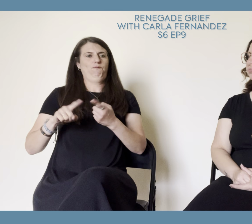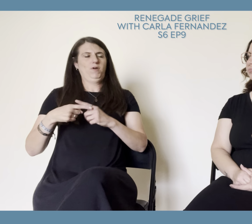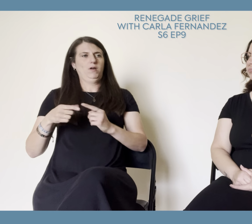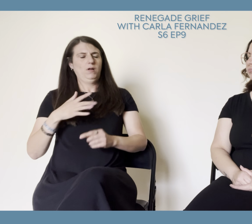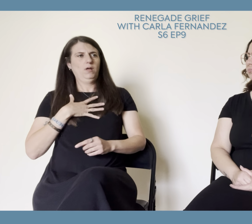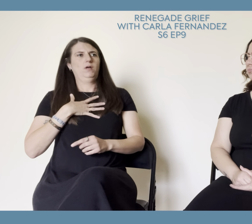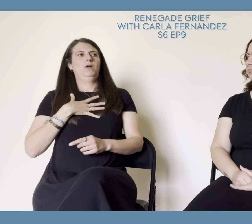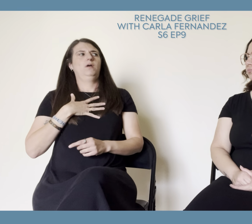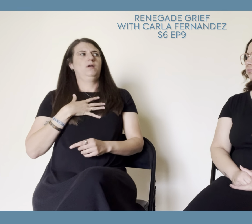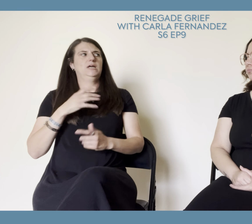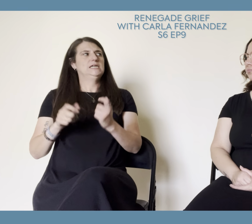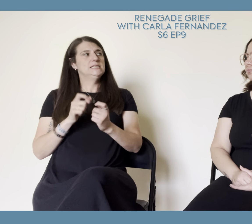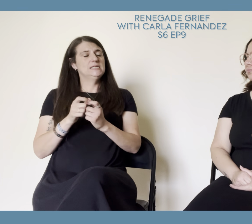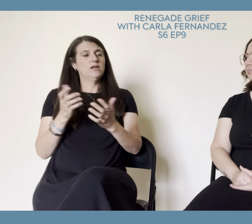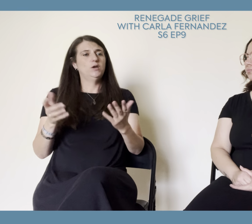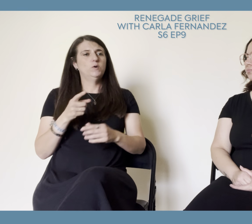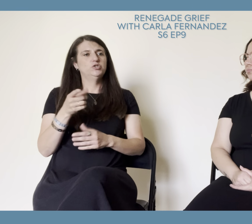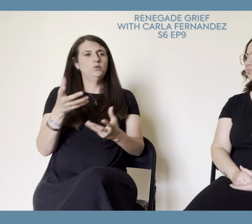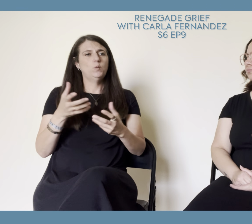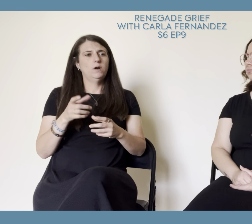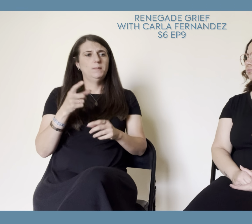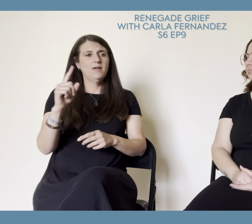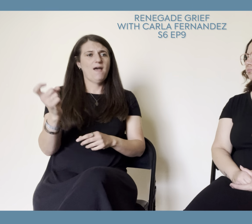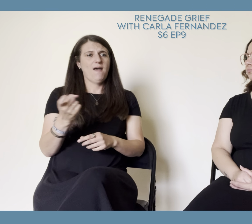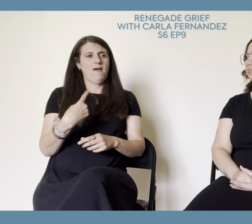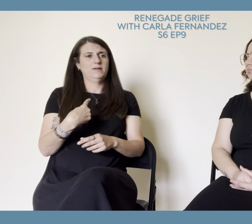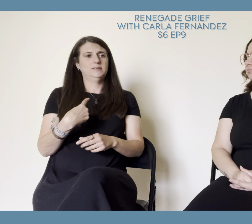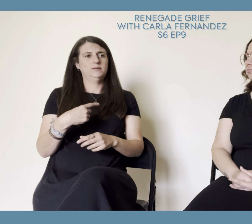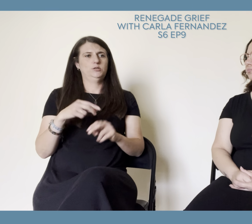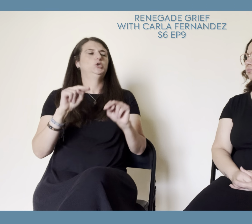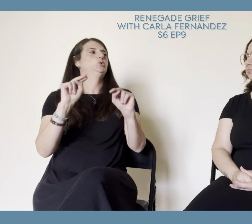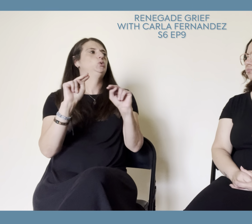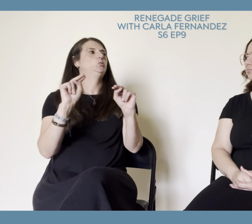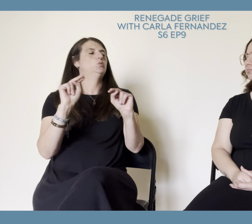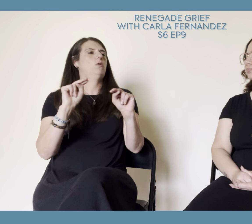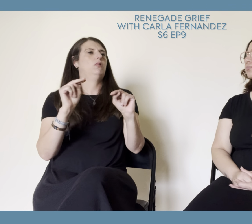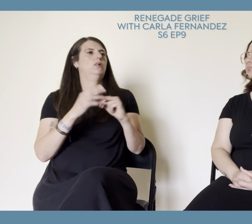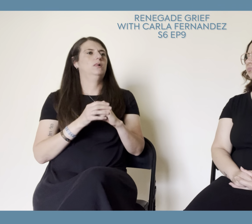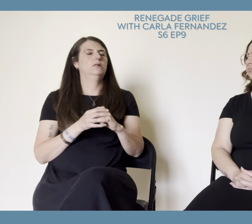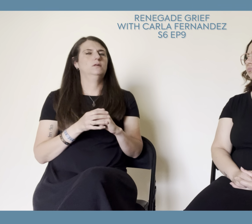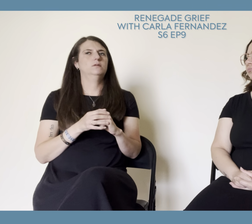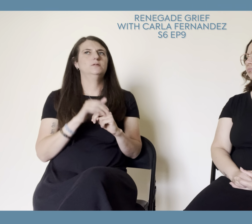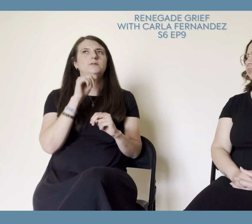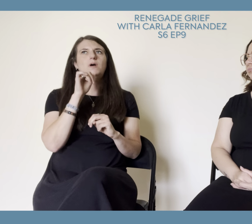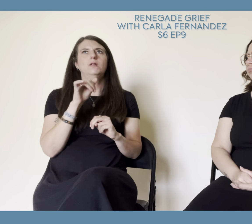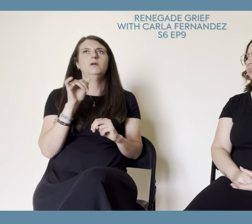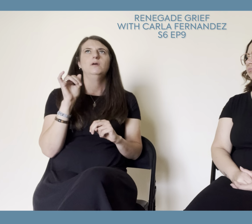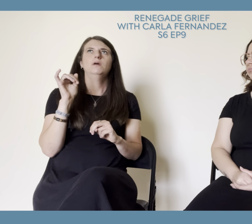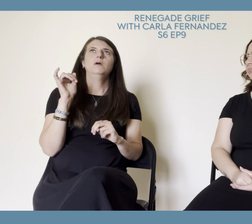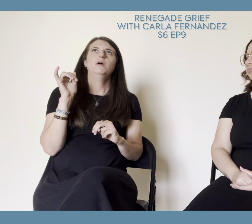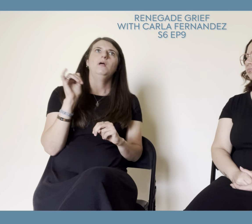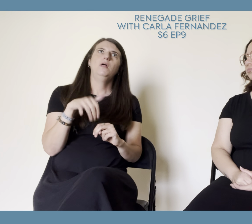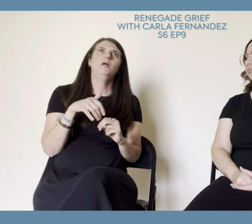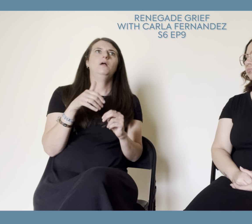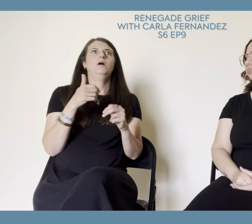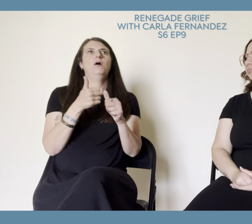exactly what she wanted to be asked. It was like neutral. It wasn't like, it wasn't avoiding the check-in. It